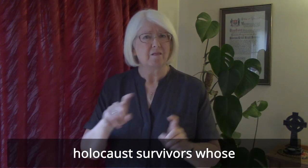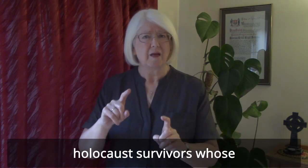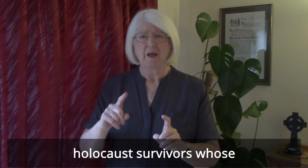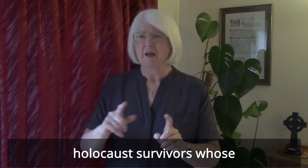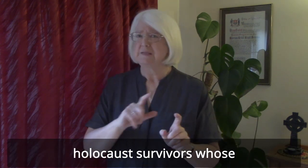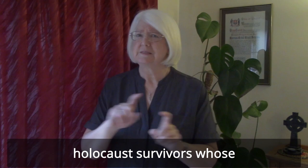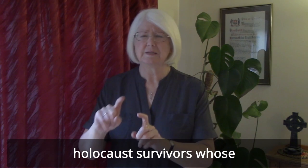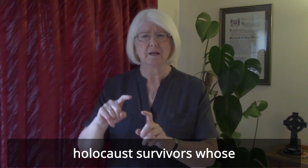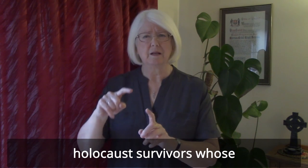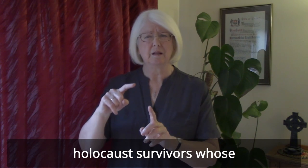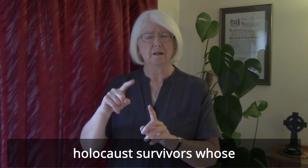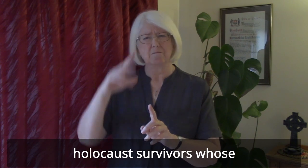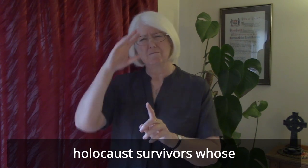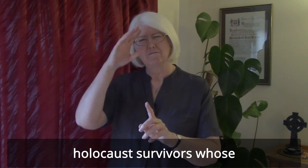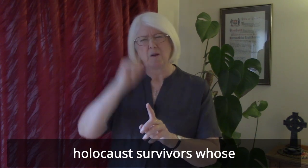Holocaust survivors